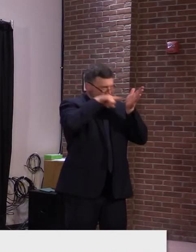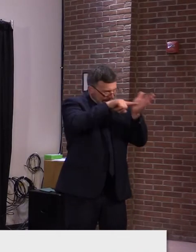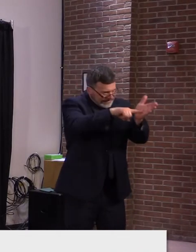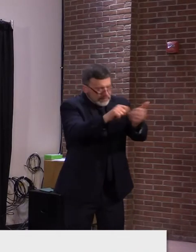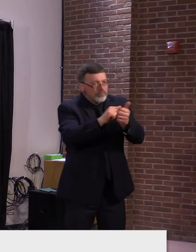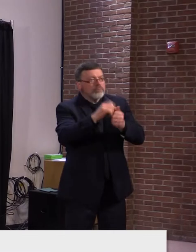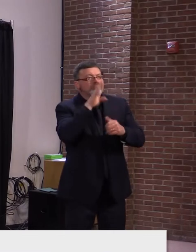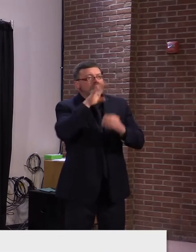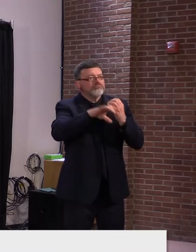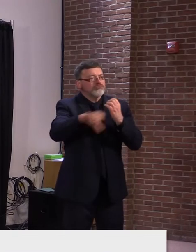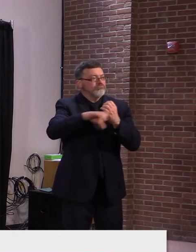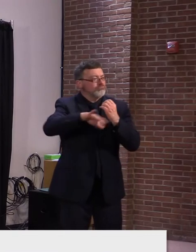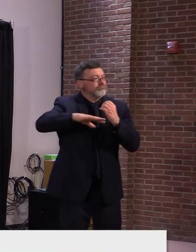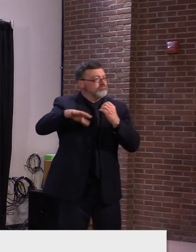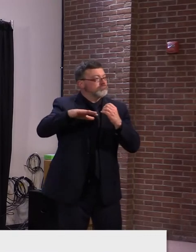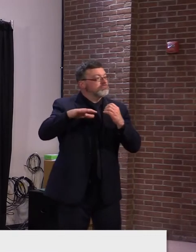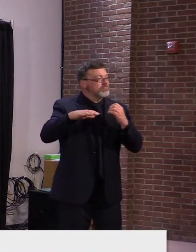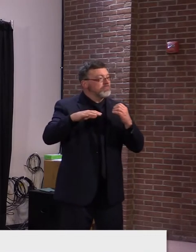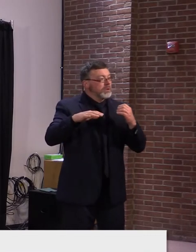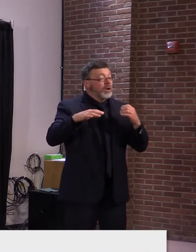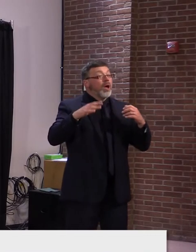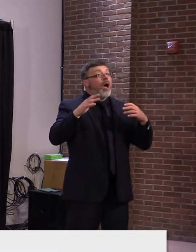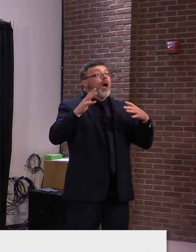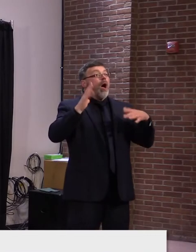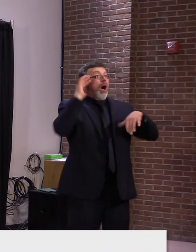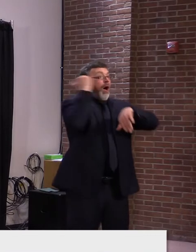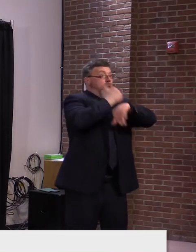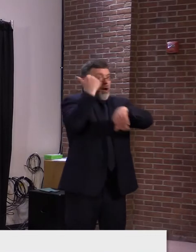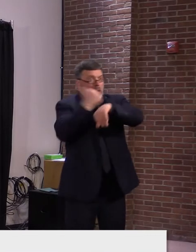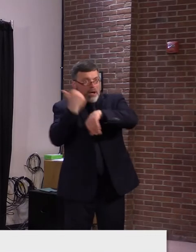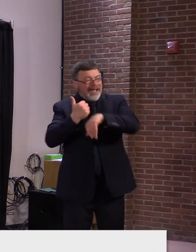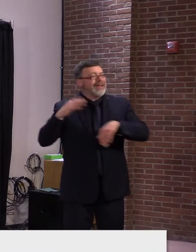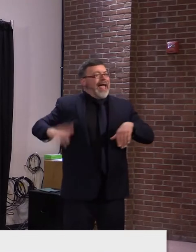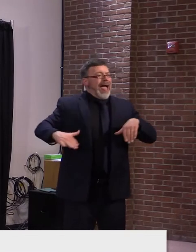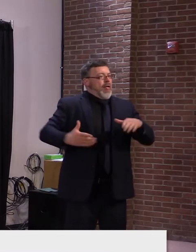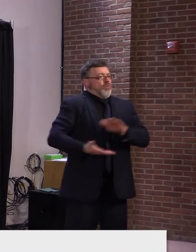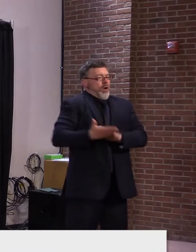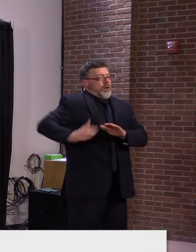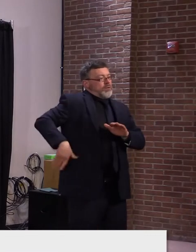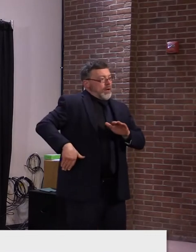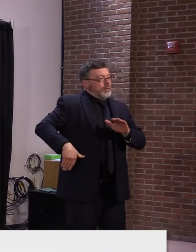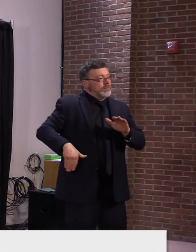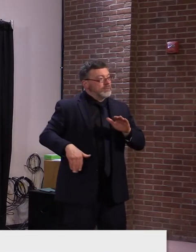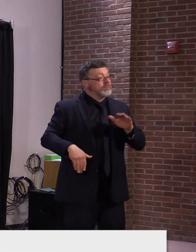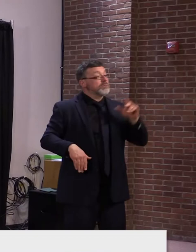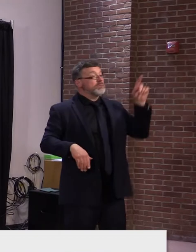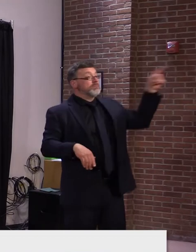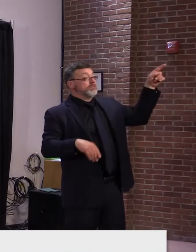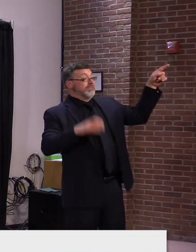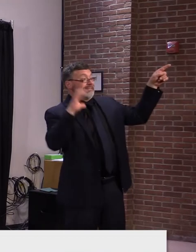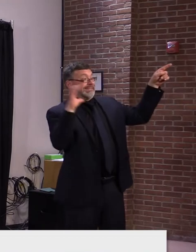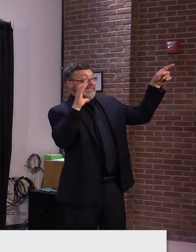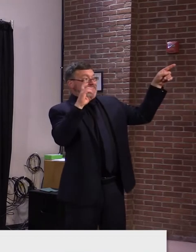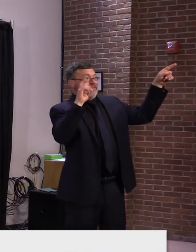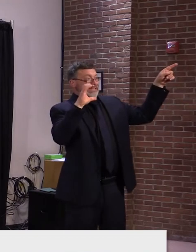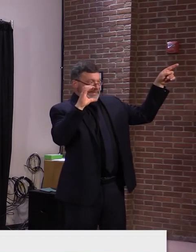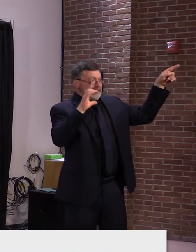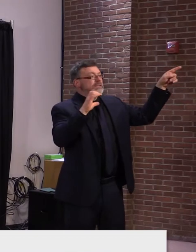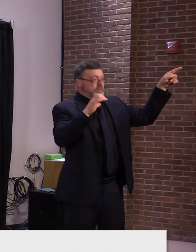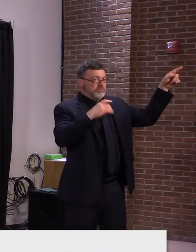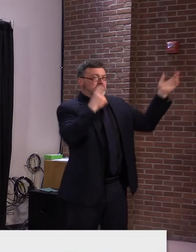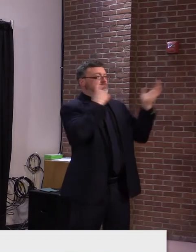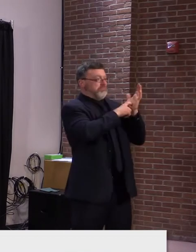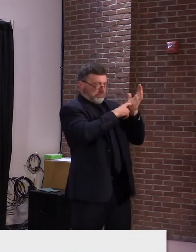just yet. And there's been an infusion of CDC grant money, if you will, to get this going. We're under